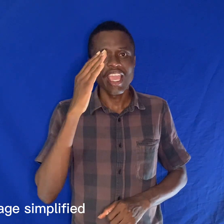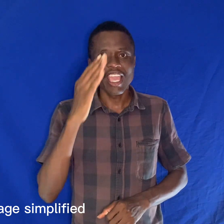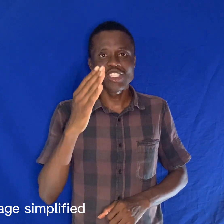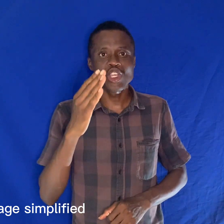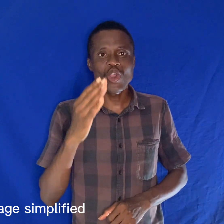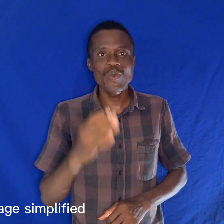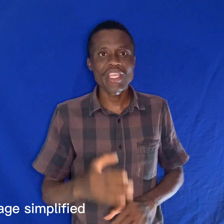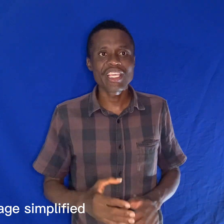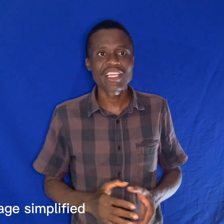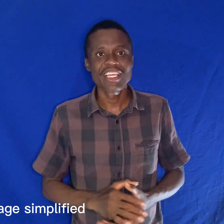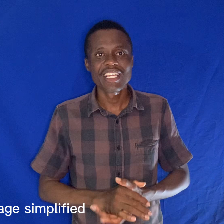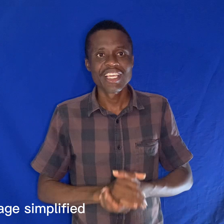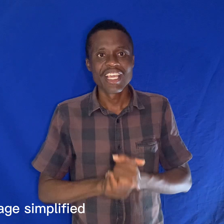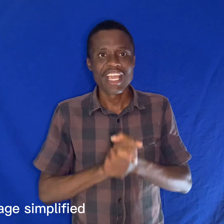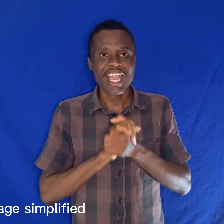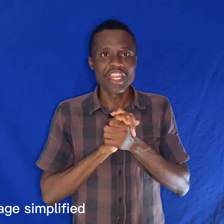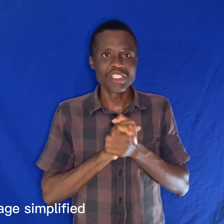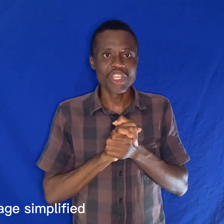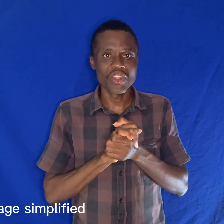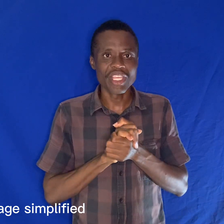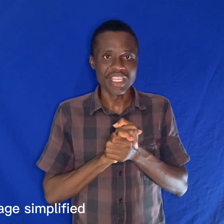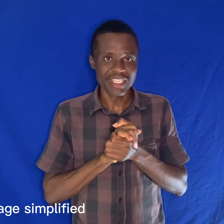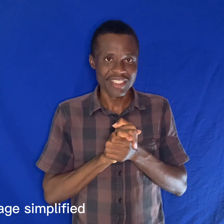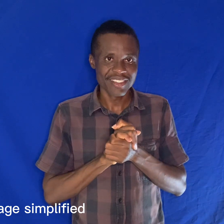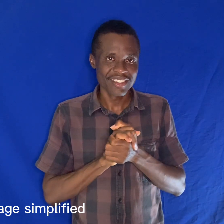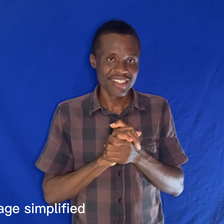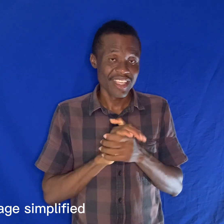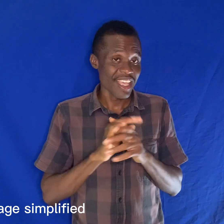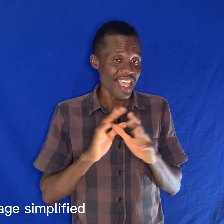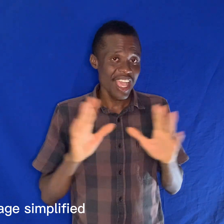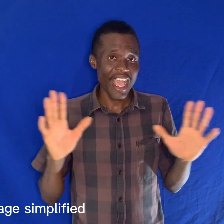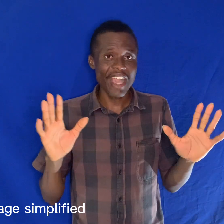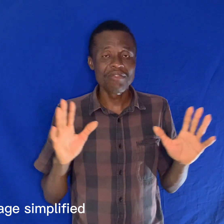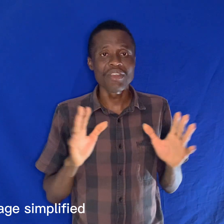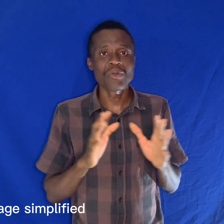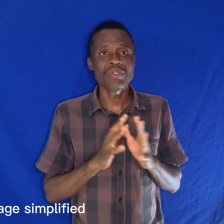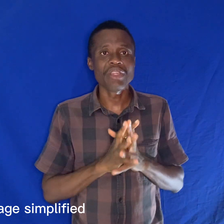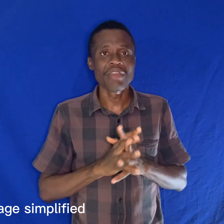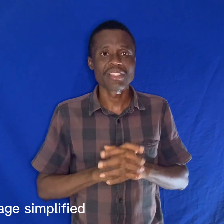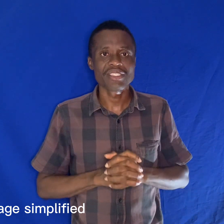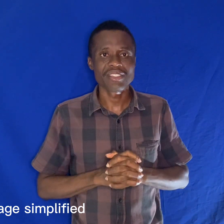enjoy your week and enjoy your day. Have a good day rest.